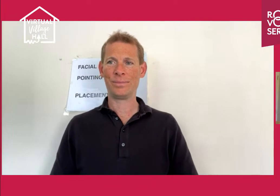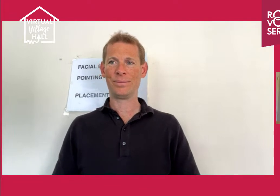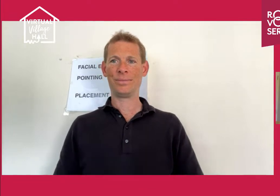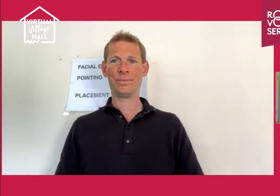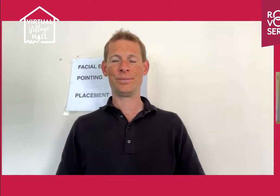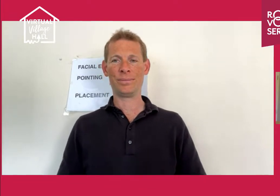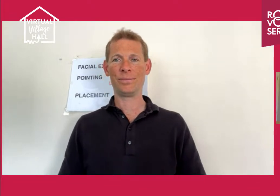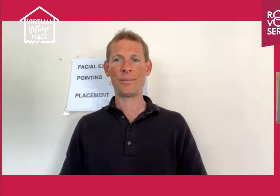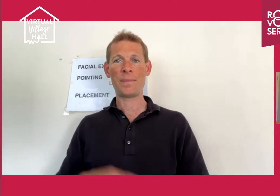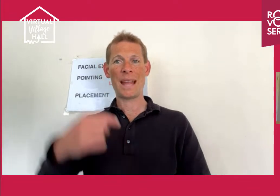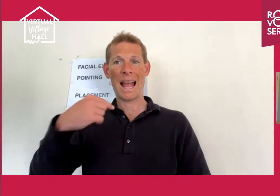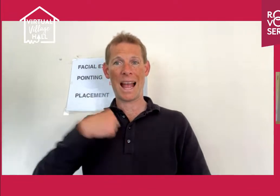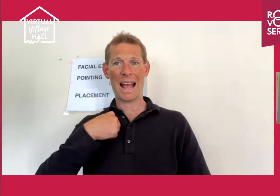right.